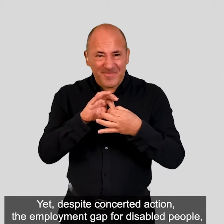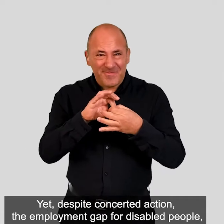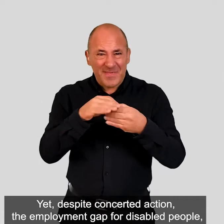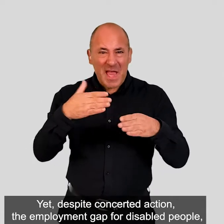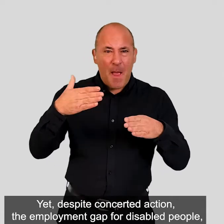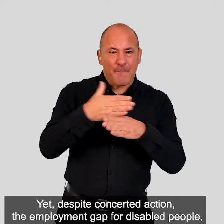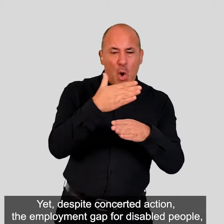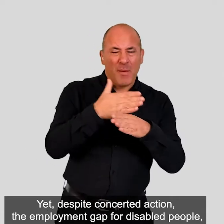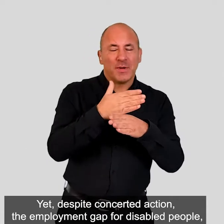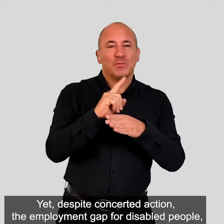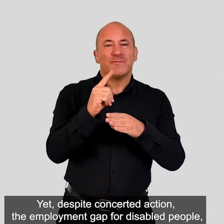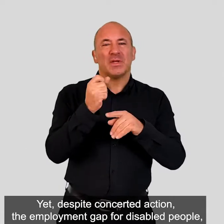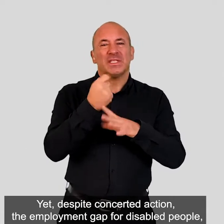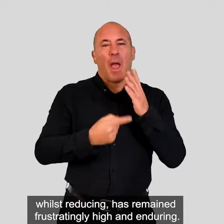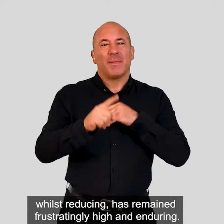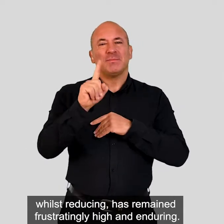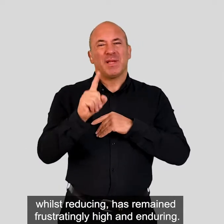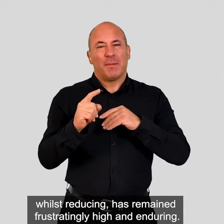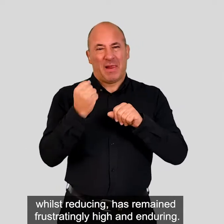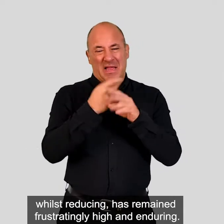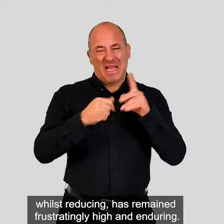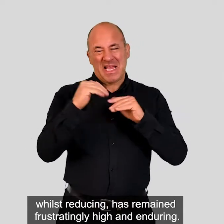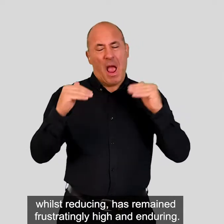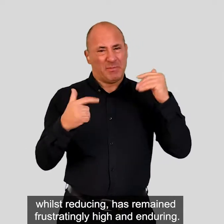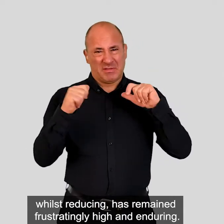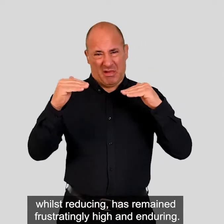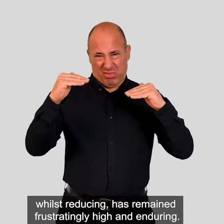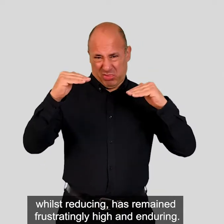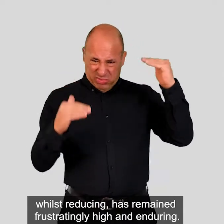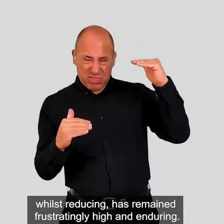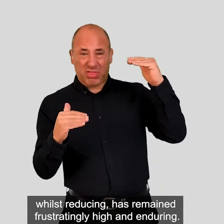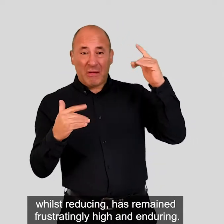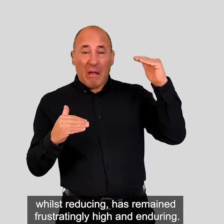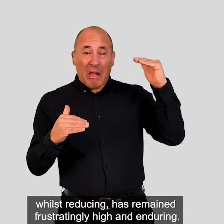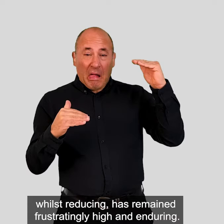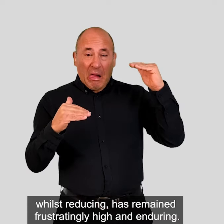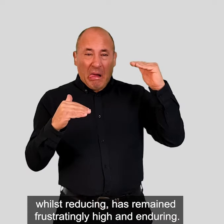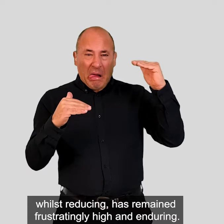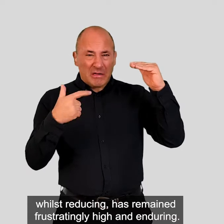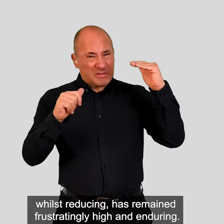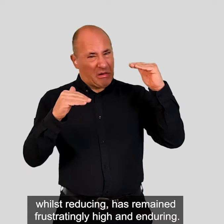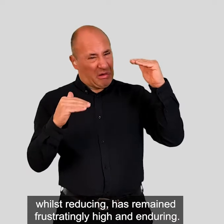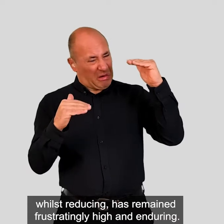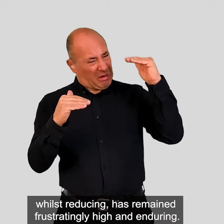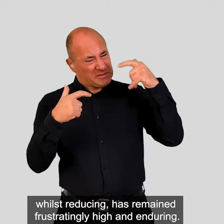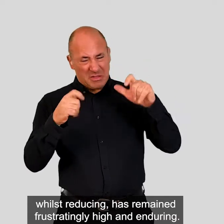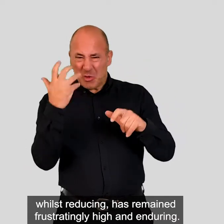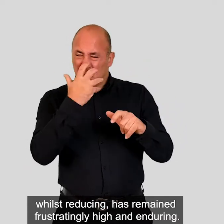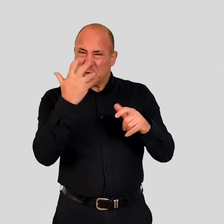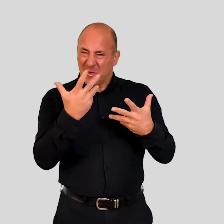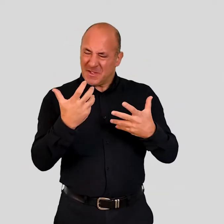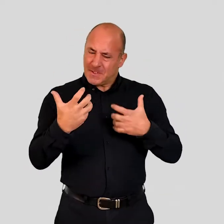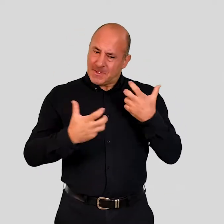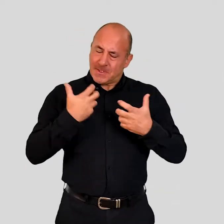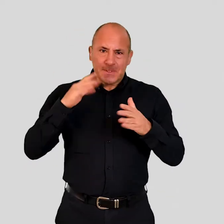employment gap for disabled people, whilst reducing, has remained frustratingly high and enduring. It